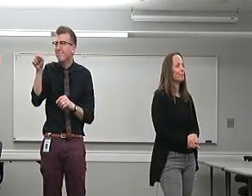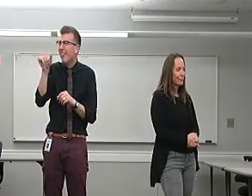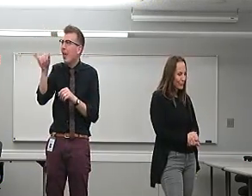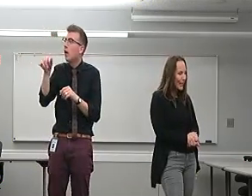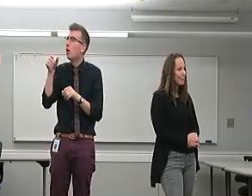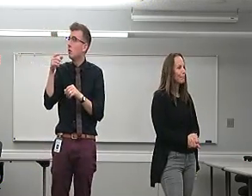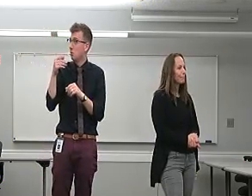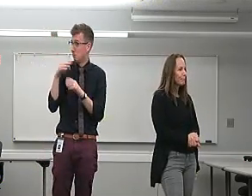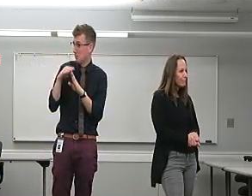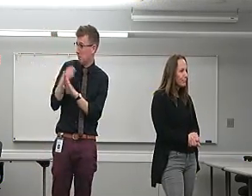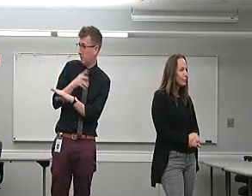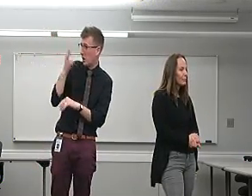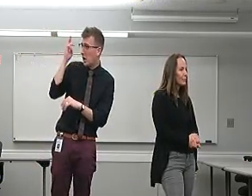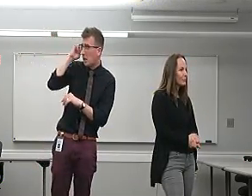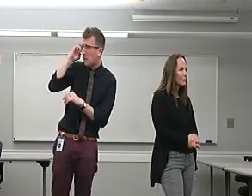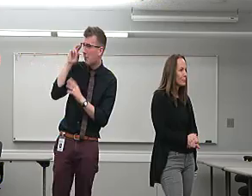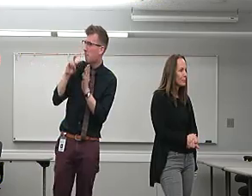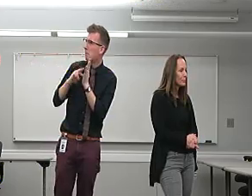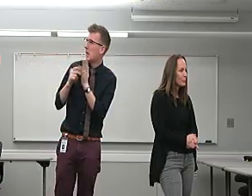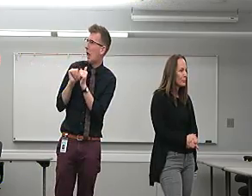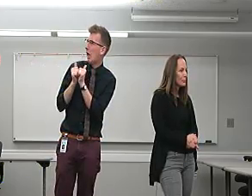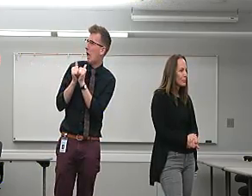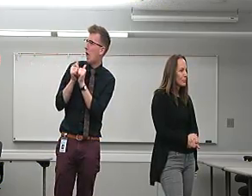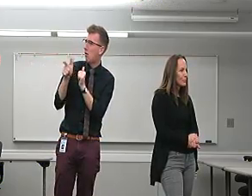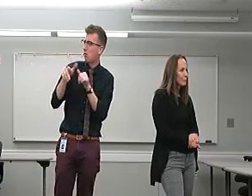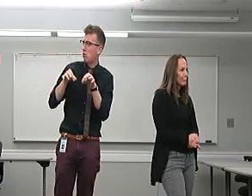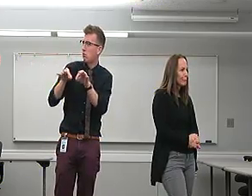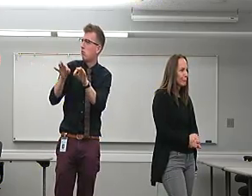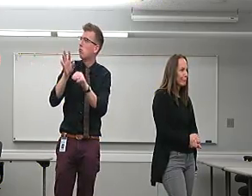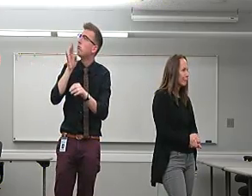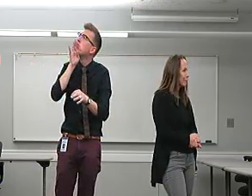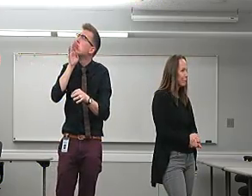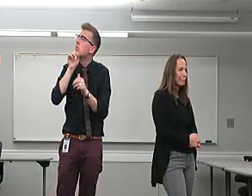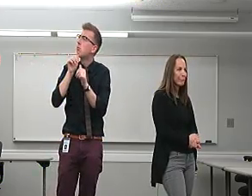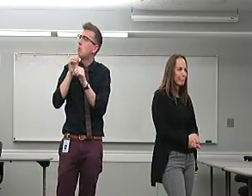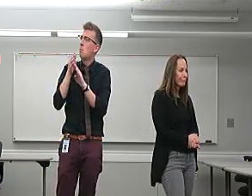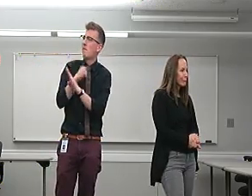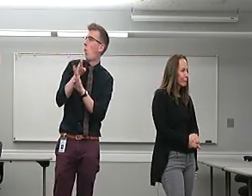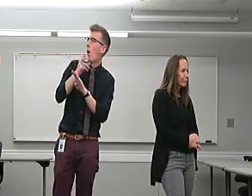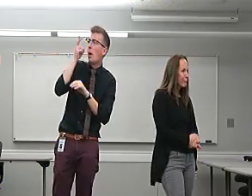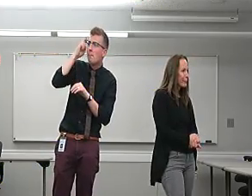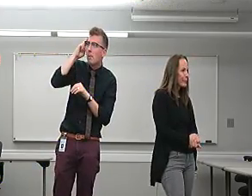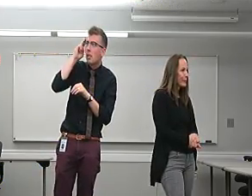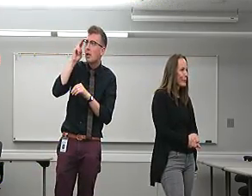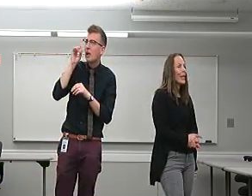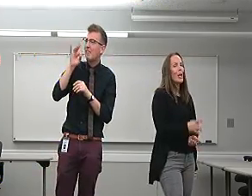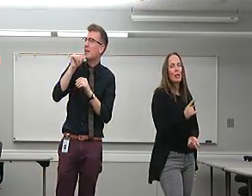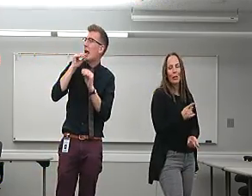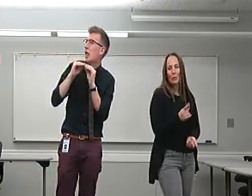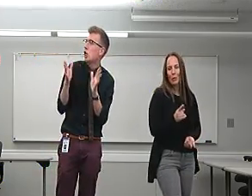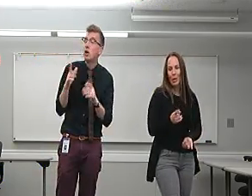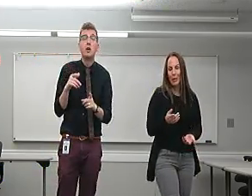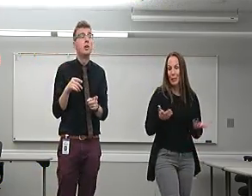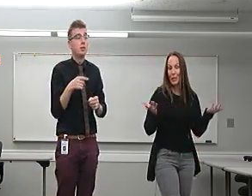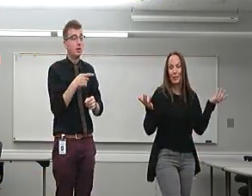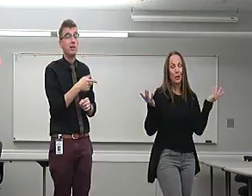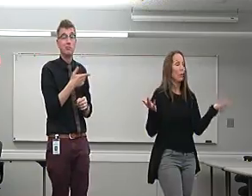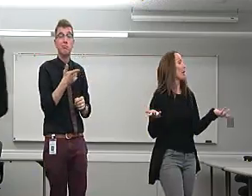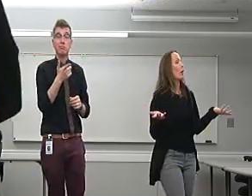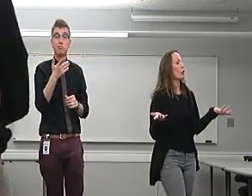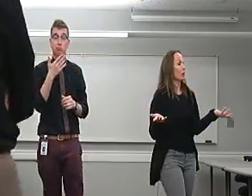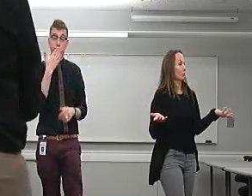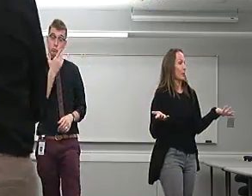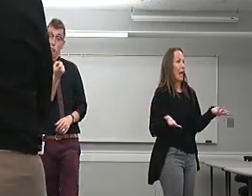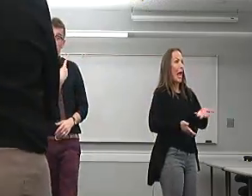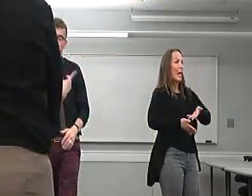how did she acquire the ability to speak, even if it's not real clear? So it's a great question,